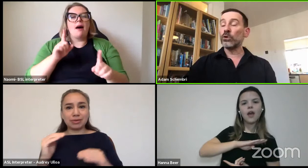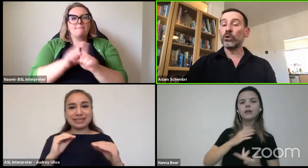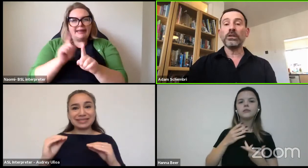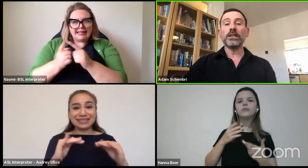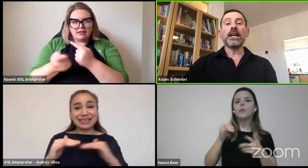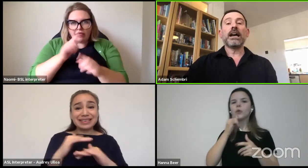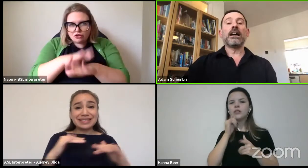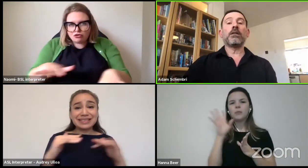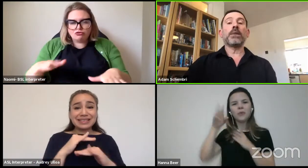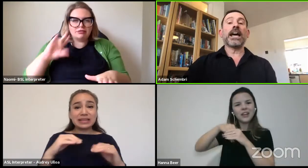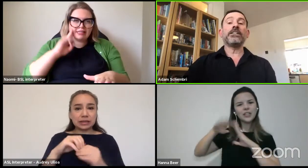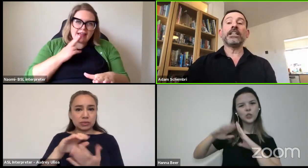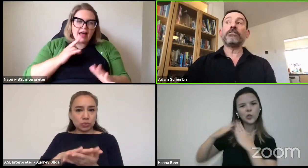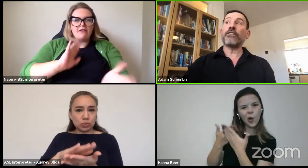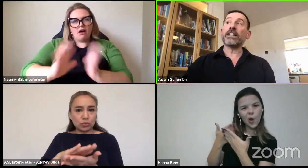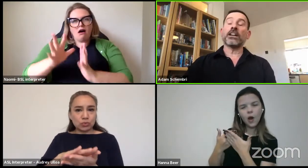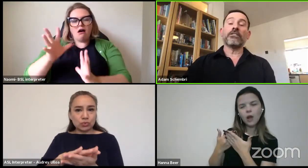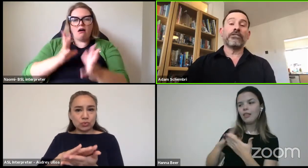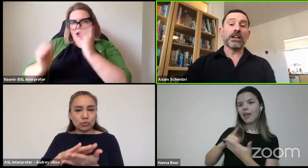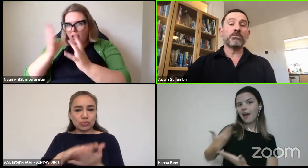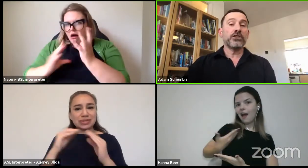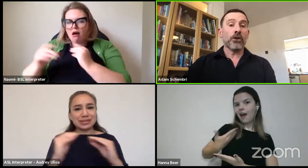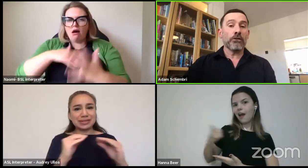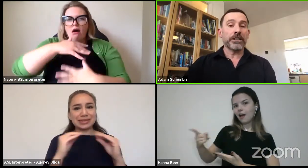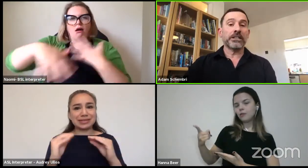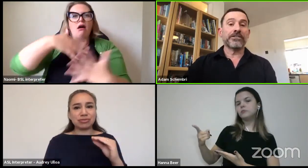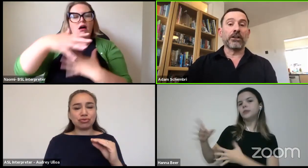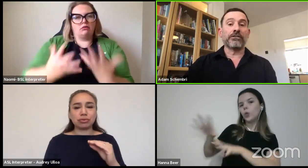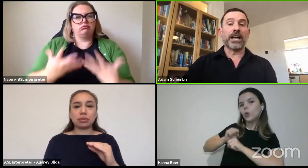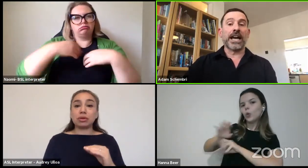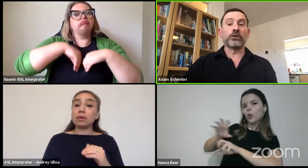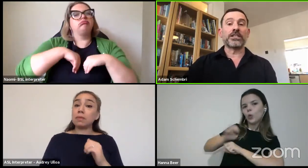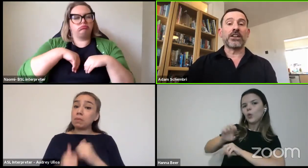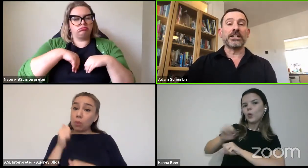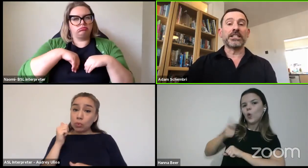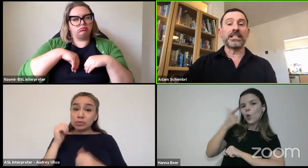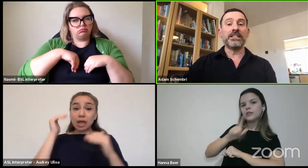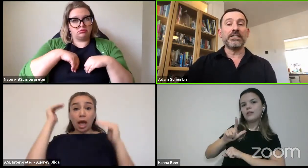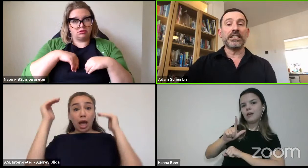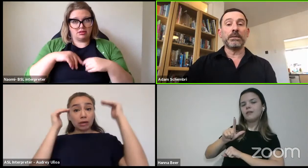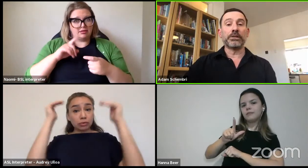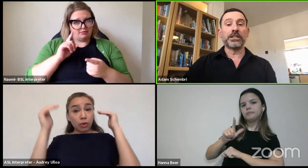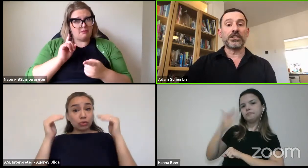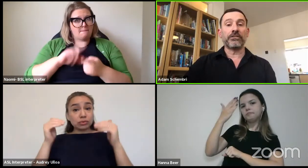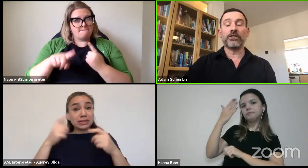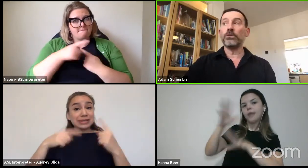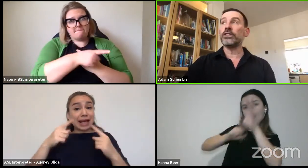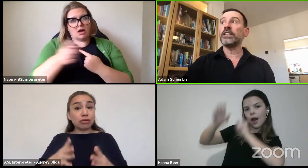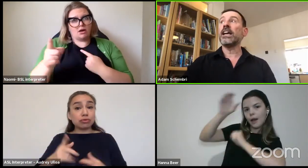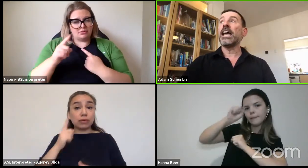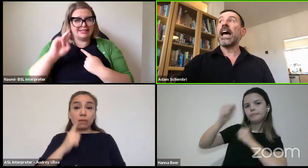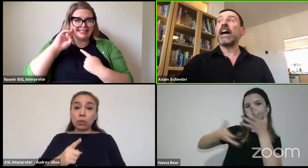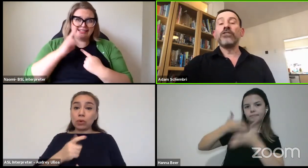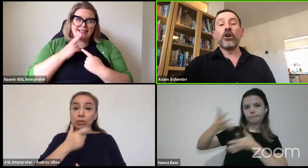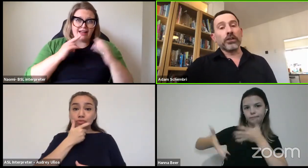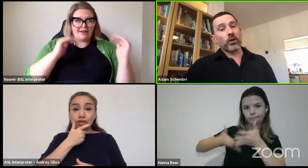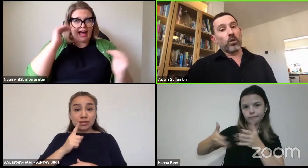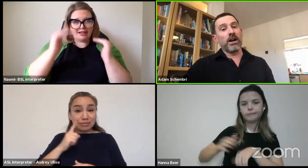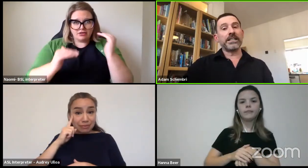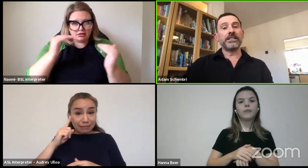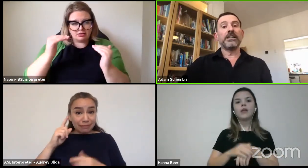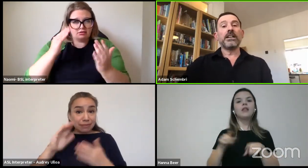in school. And in fact, a vast majority of adult signers in the British deaf community have